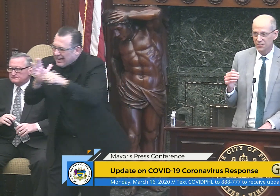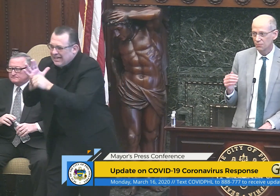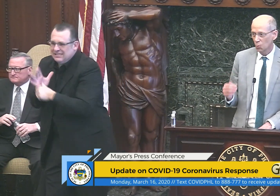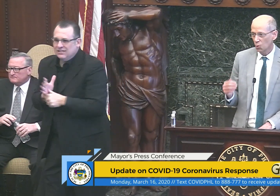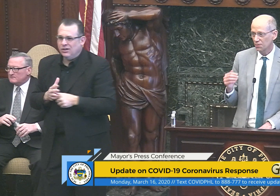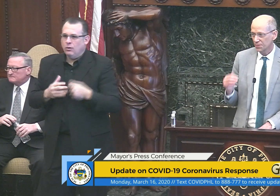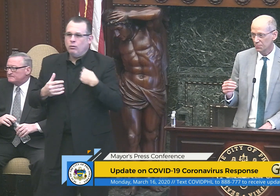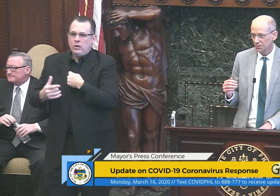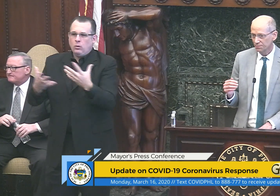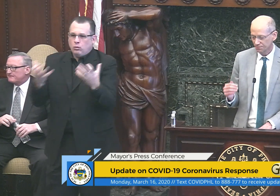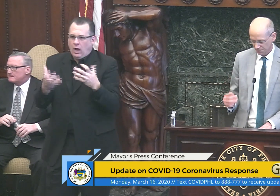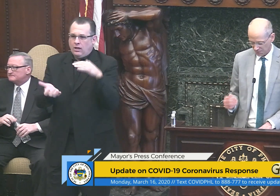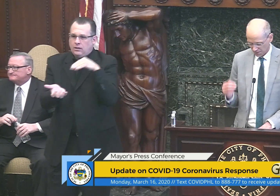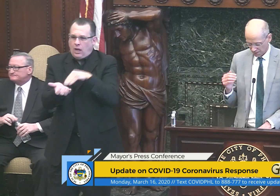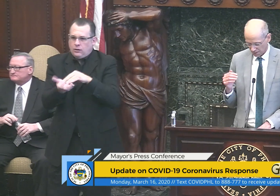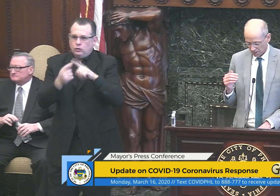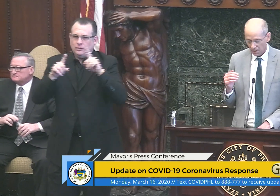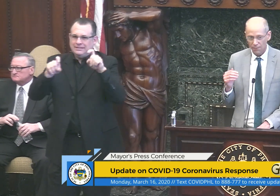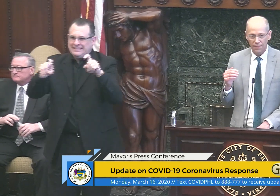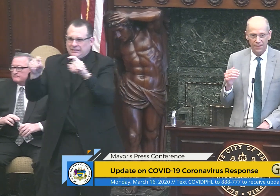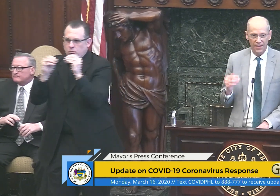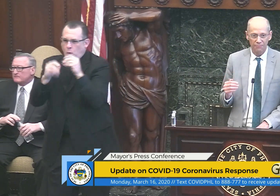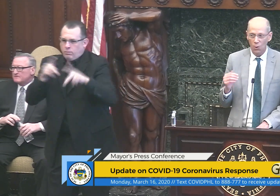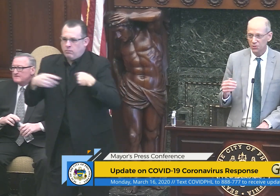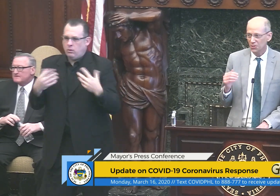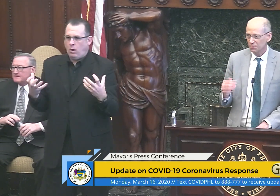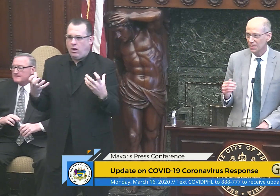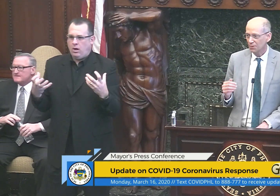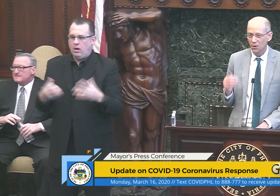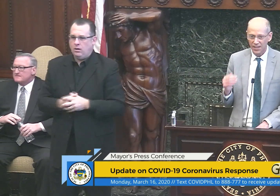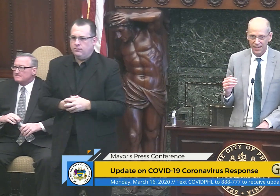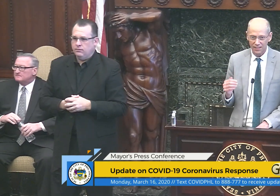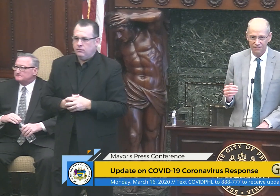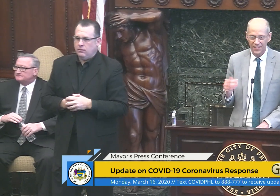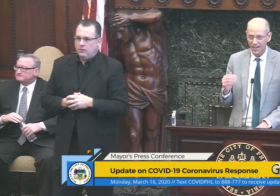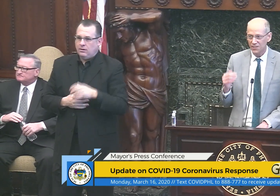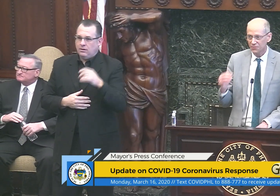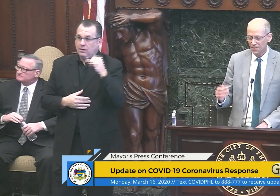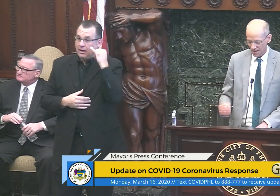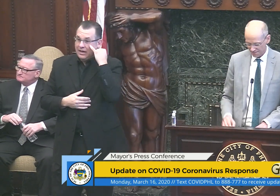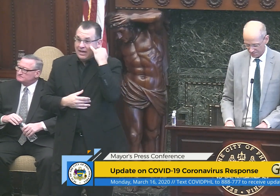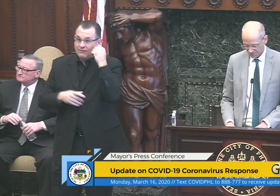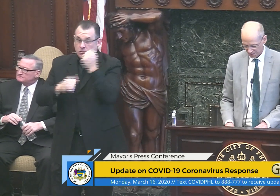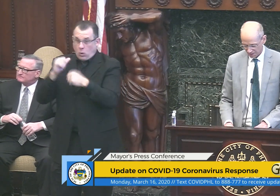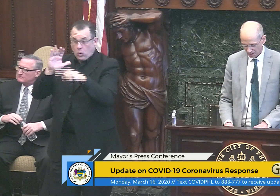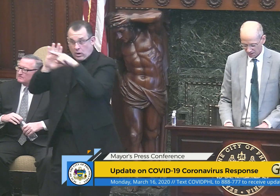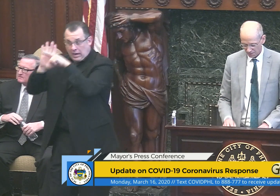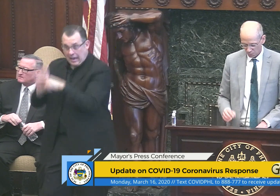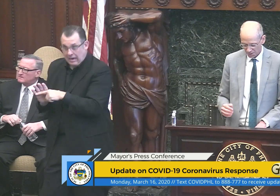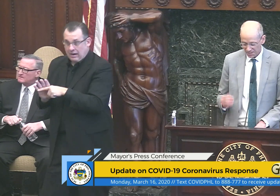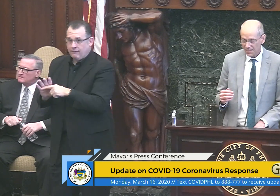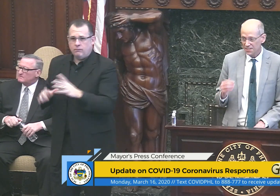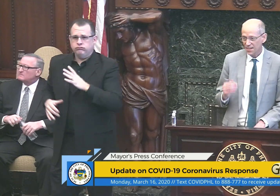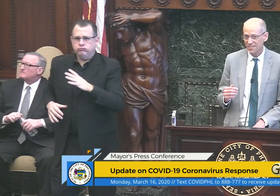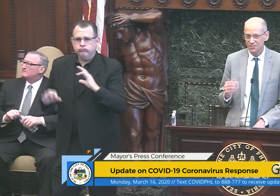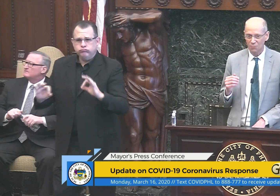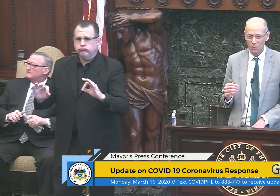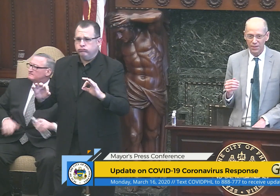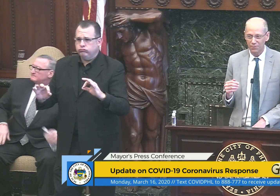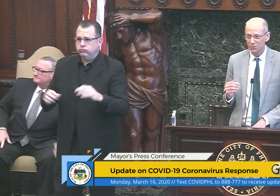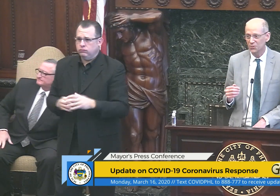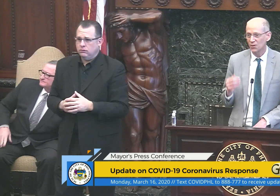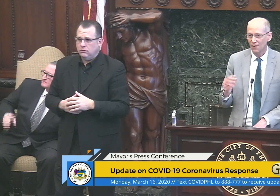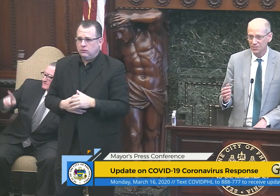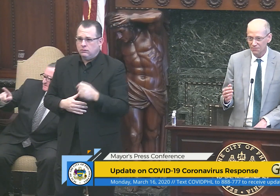to test more people. If most of those people are negative, that is fine. We need to test